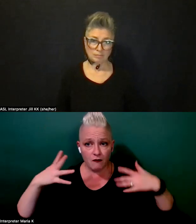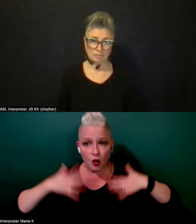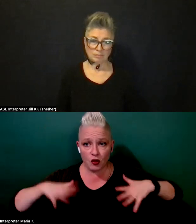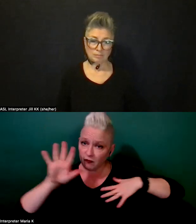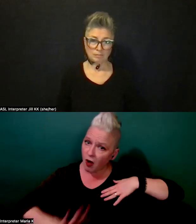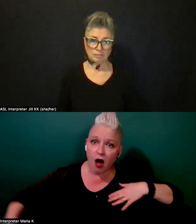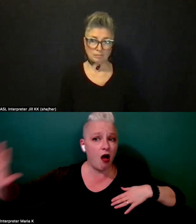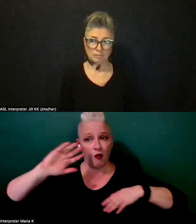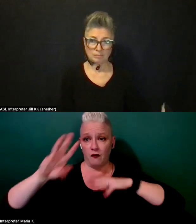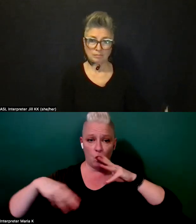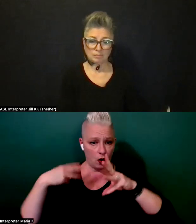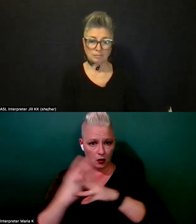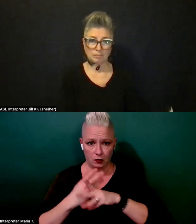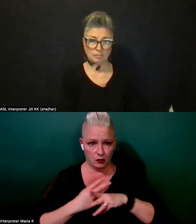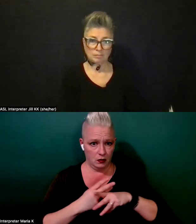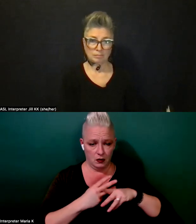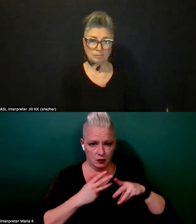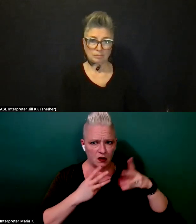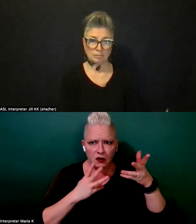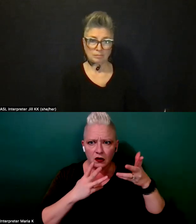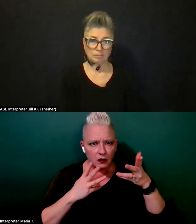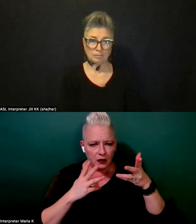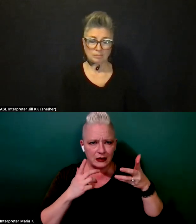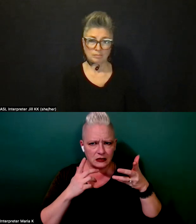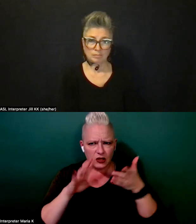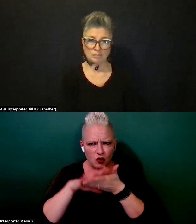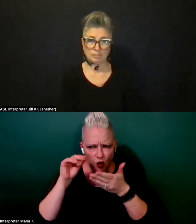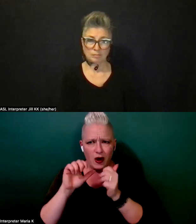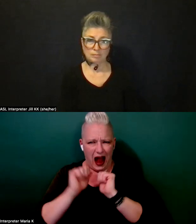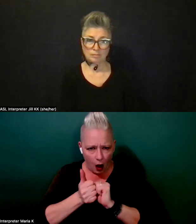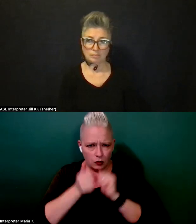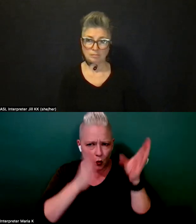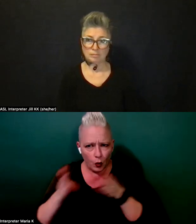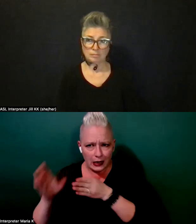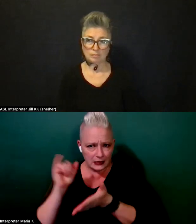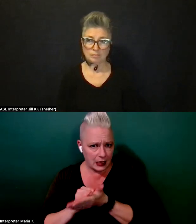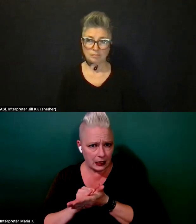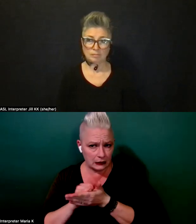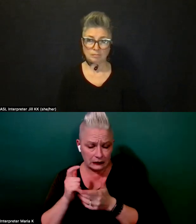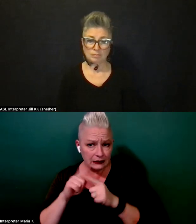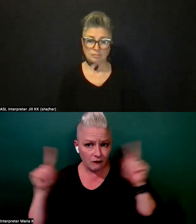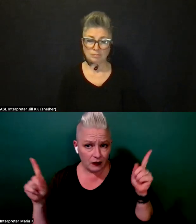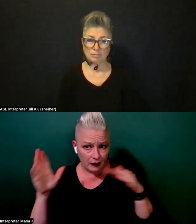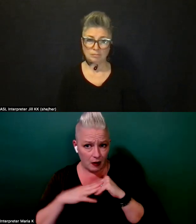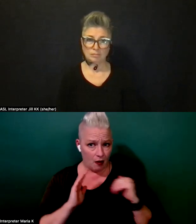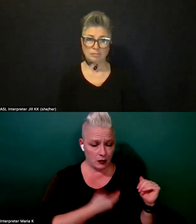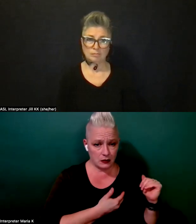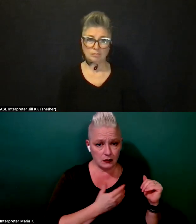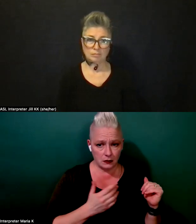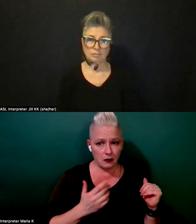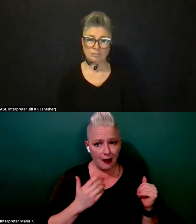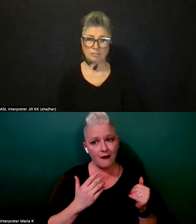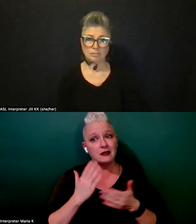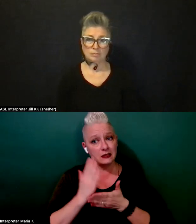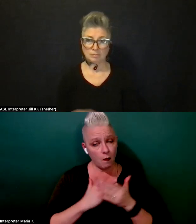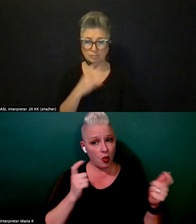world and it's a logistical beast to learn, which is like very different. I have like larger scale things and I